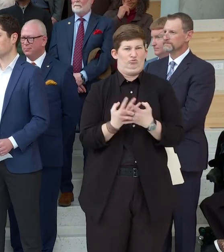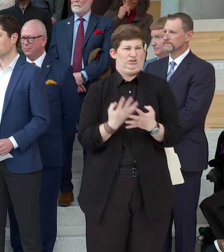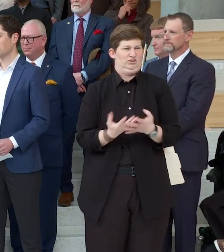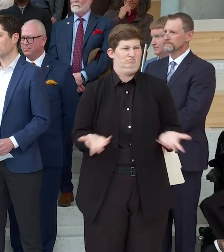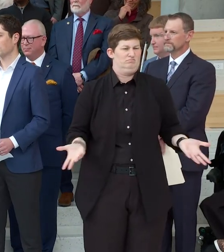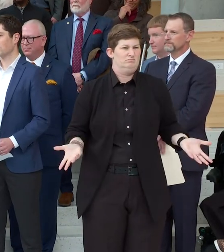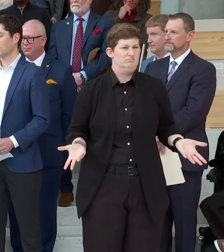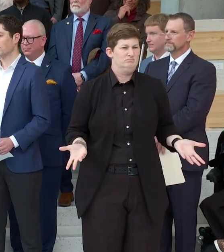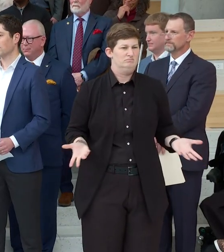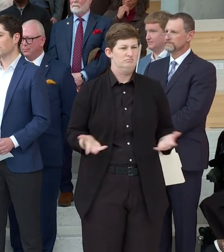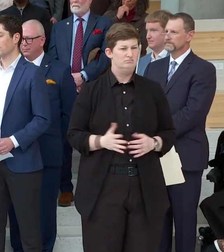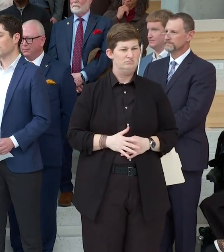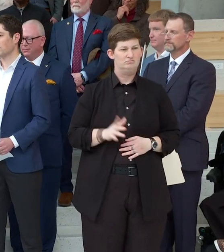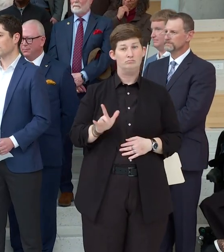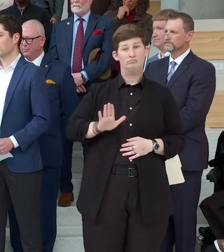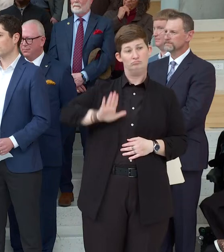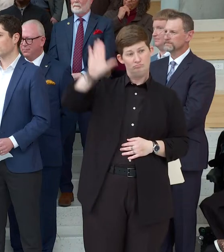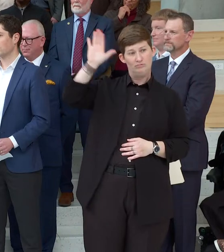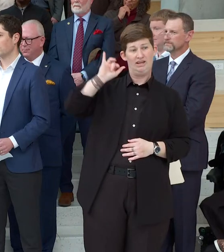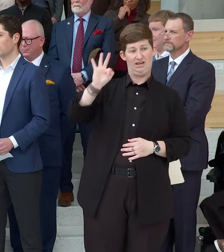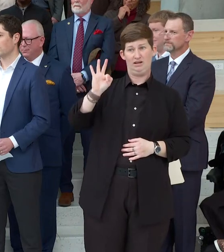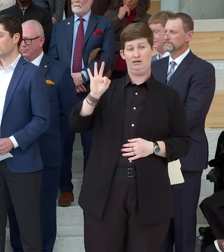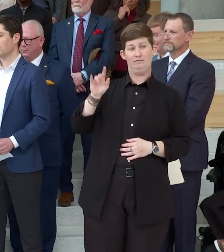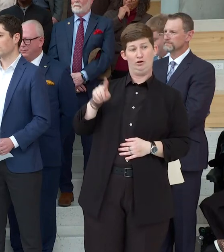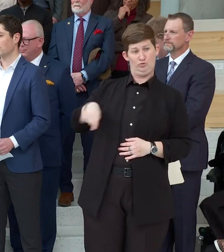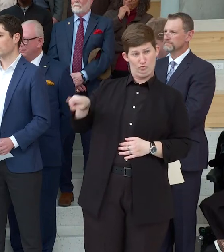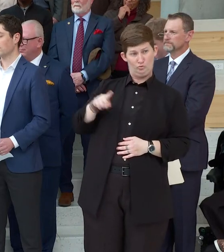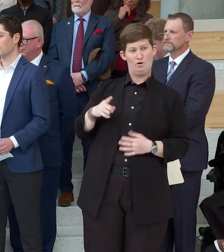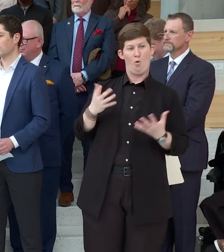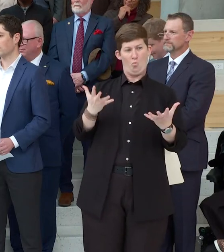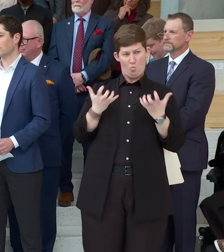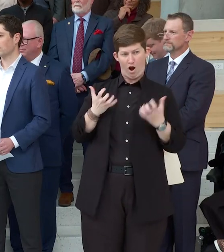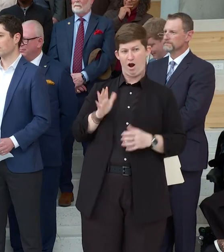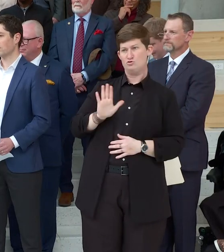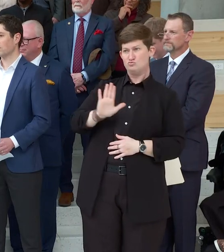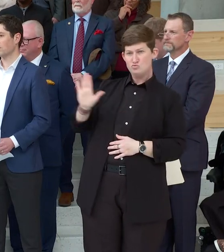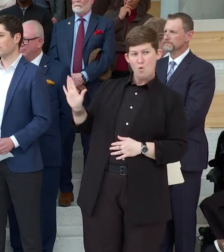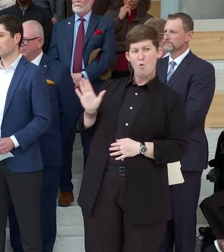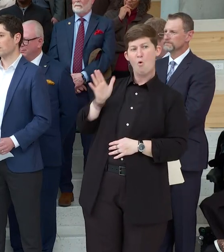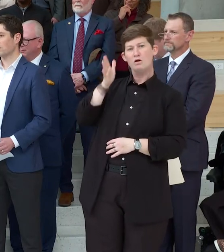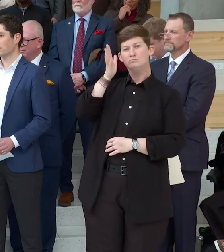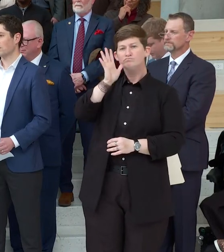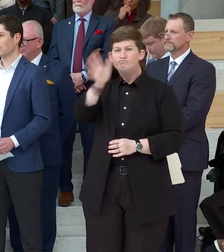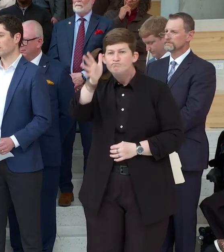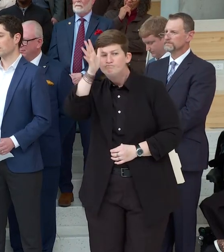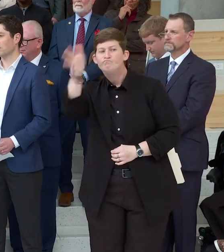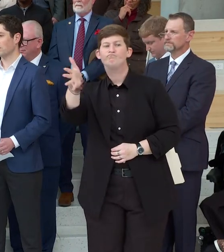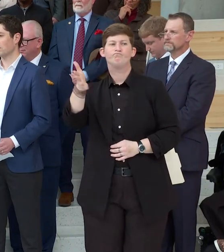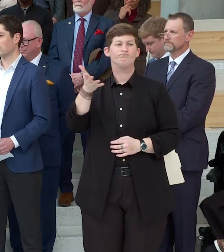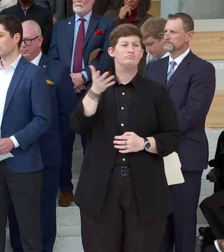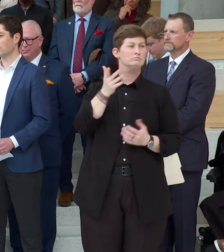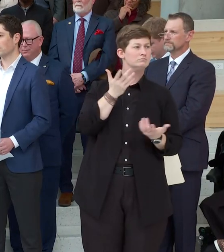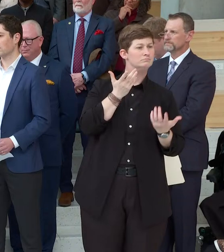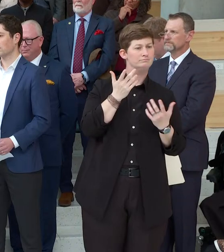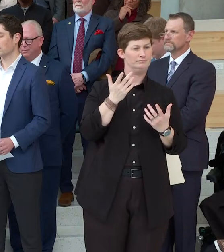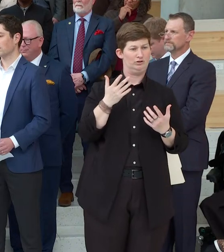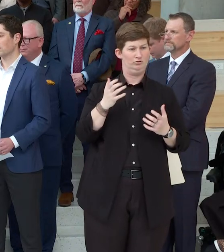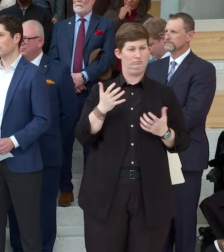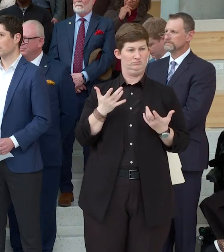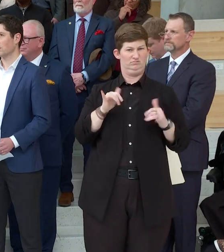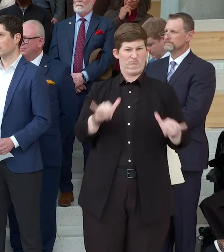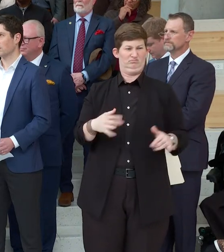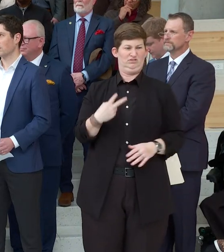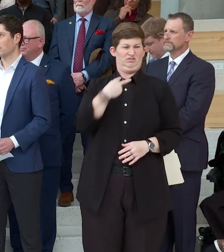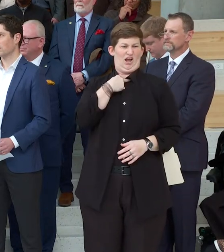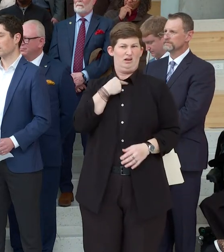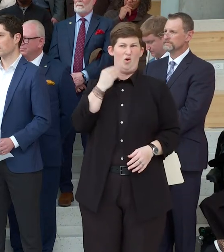Raise your hand if you would like your elder to not be able to go where they need to go or to